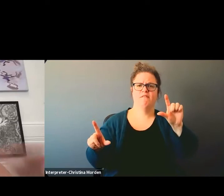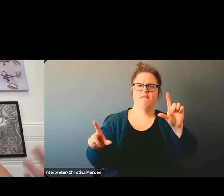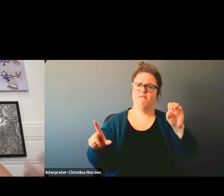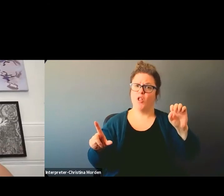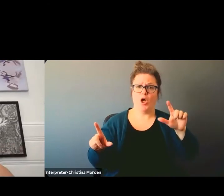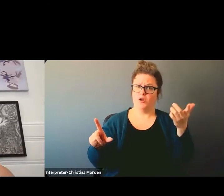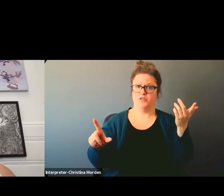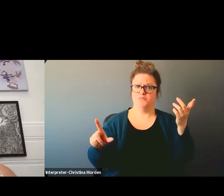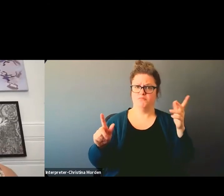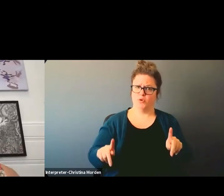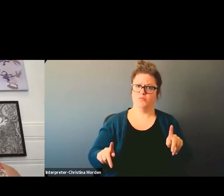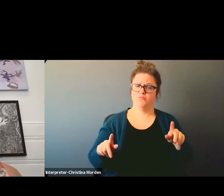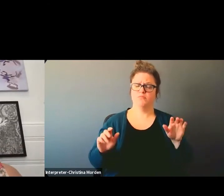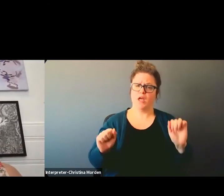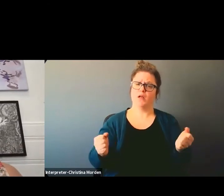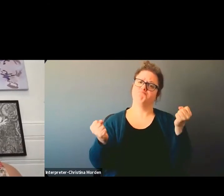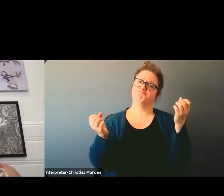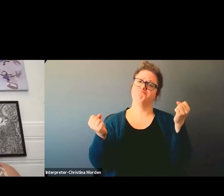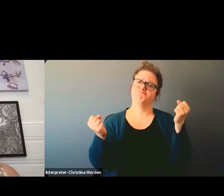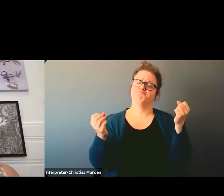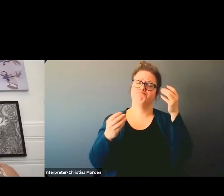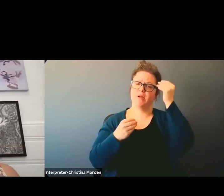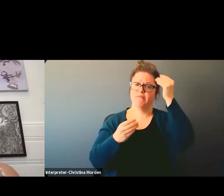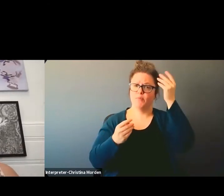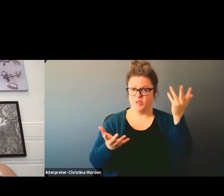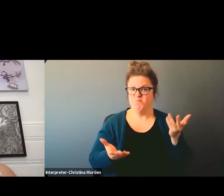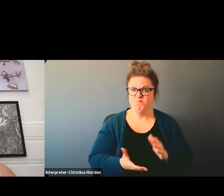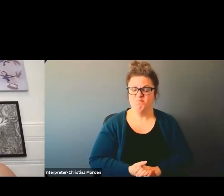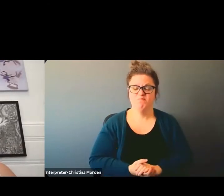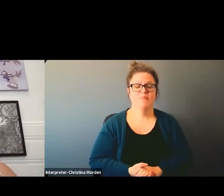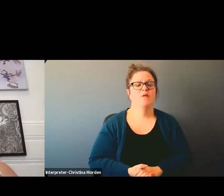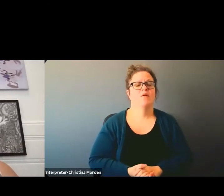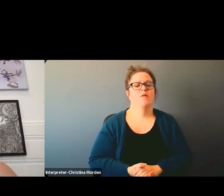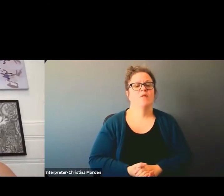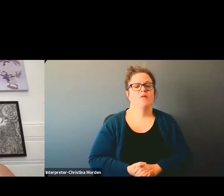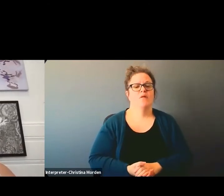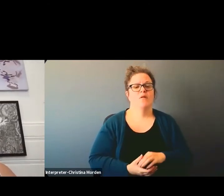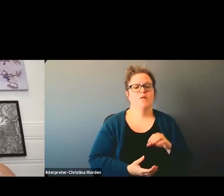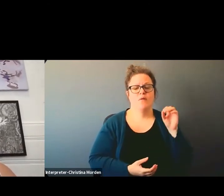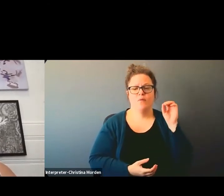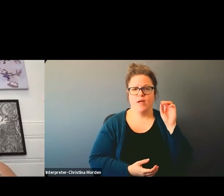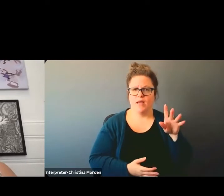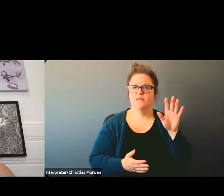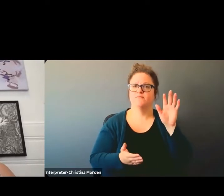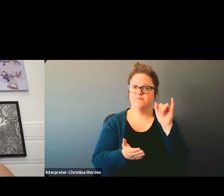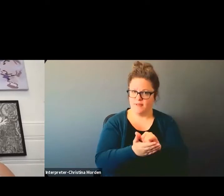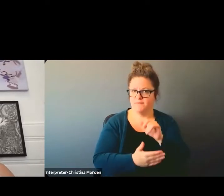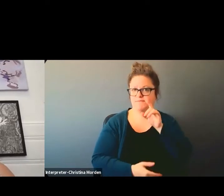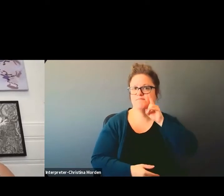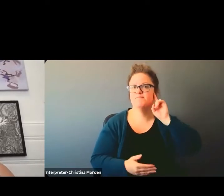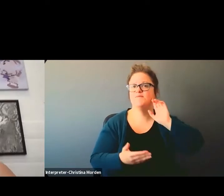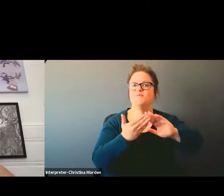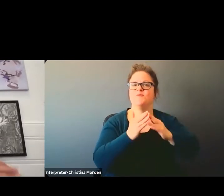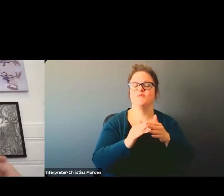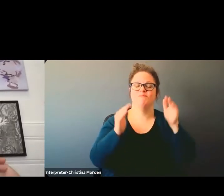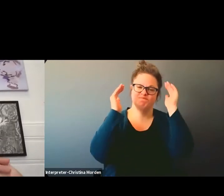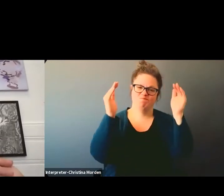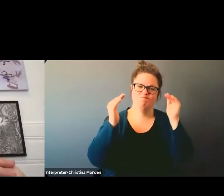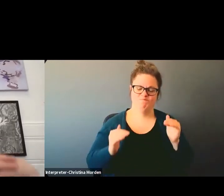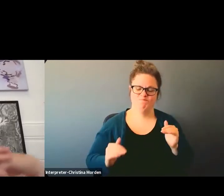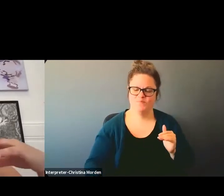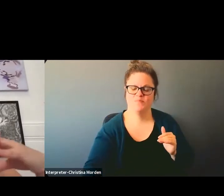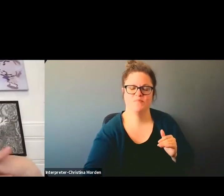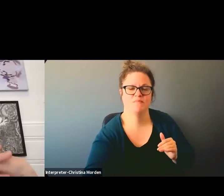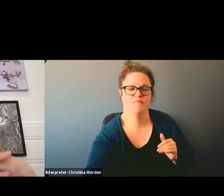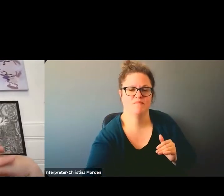someone signing the information. Okay, so that's basically all I have for the deaf community. So next, we're gonna talk